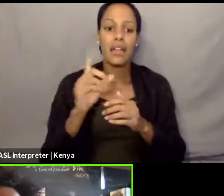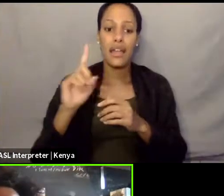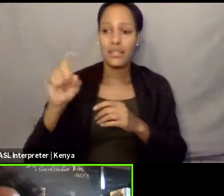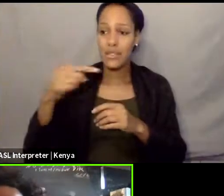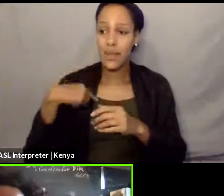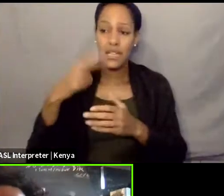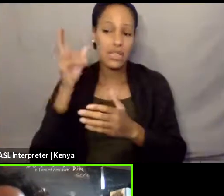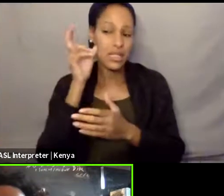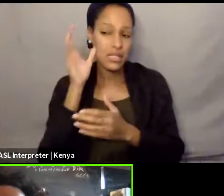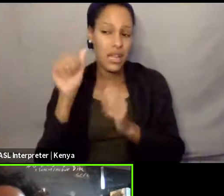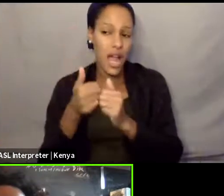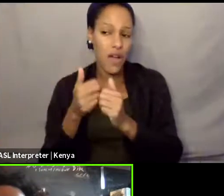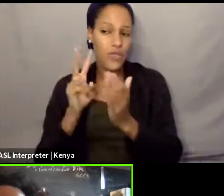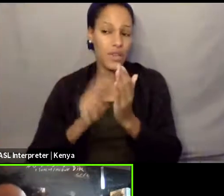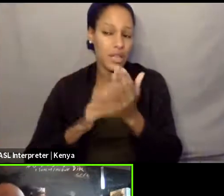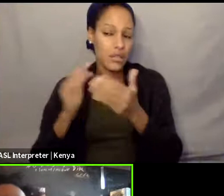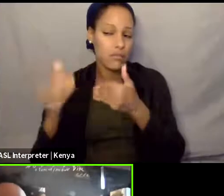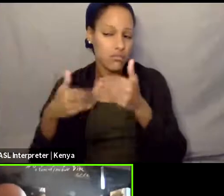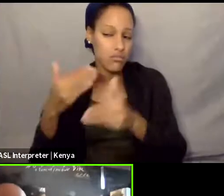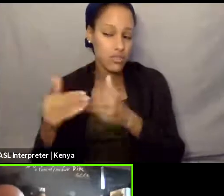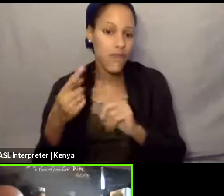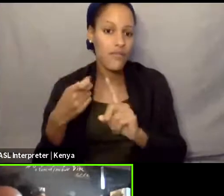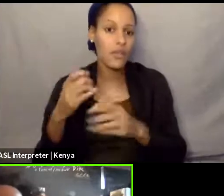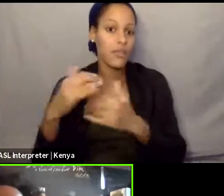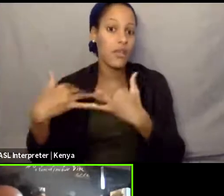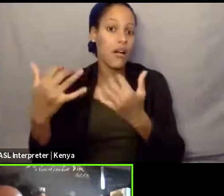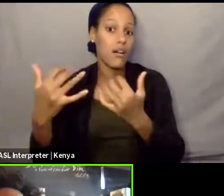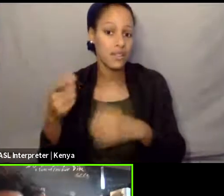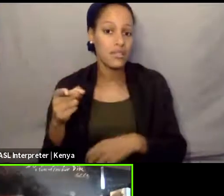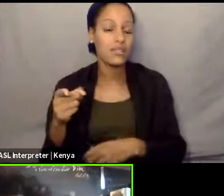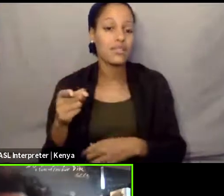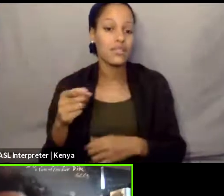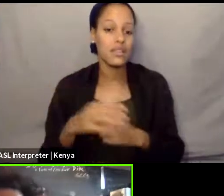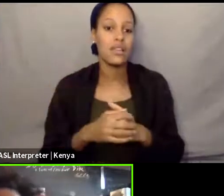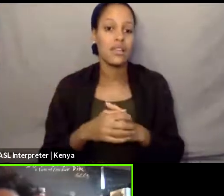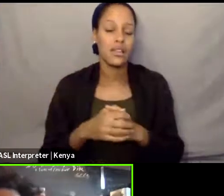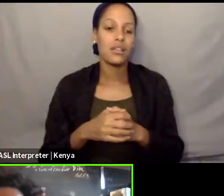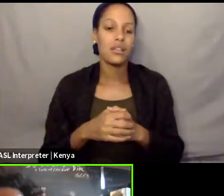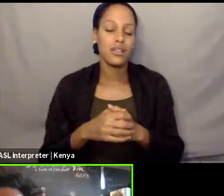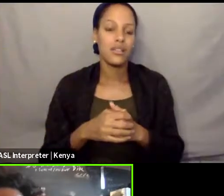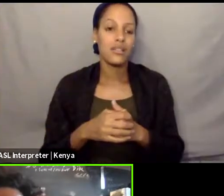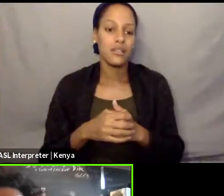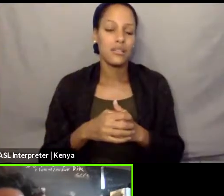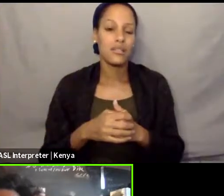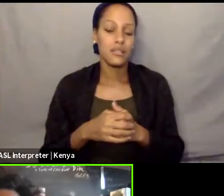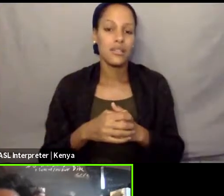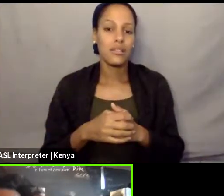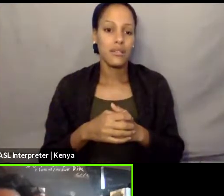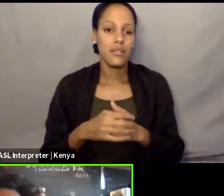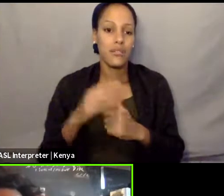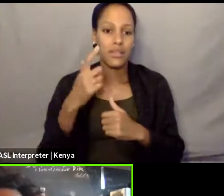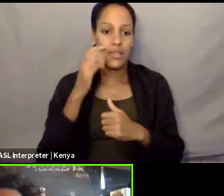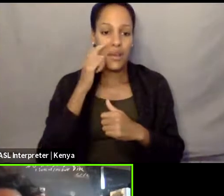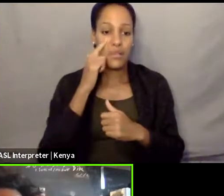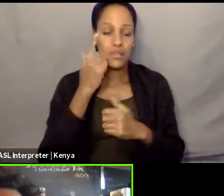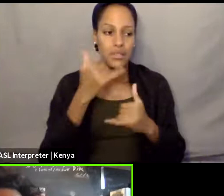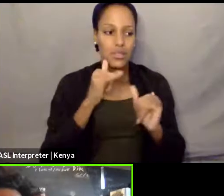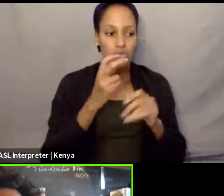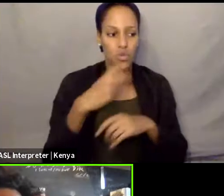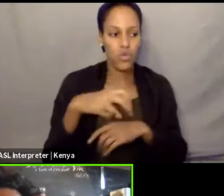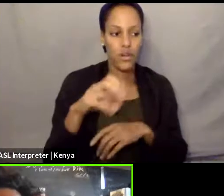going from an audience with the book that you all are reading, for sure, because I was still touring at that